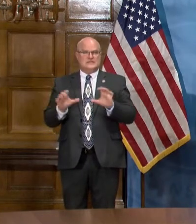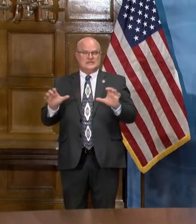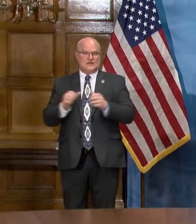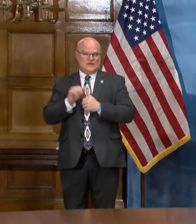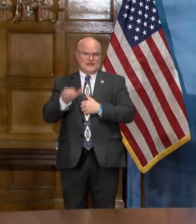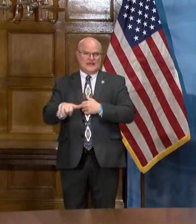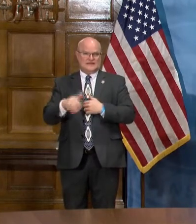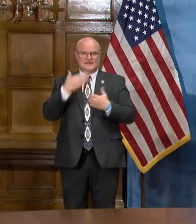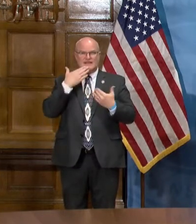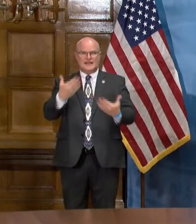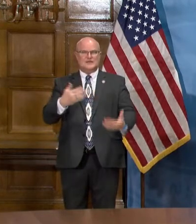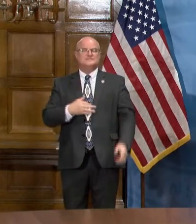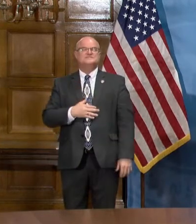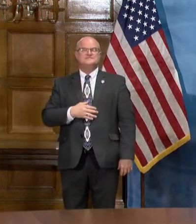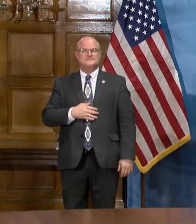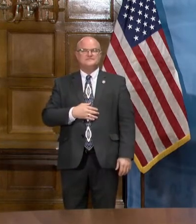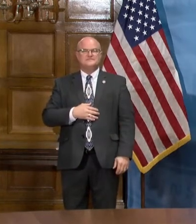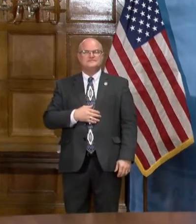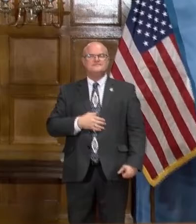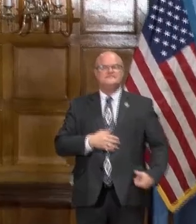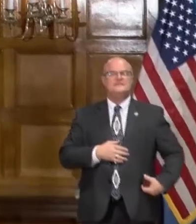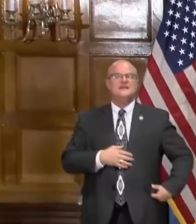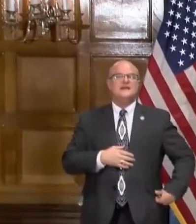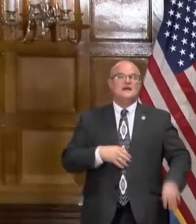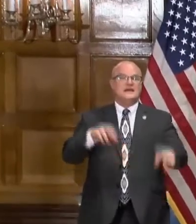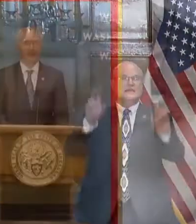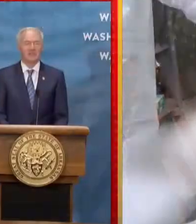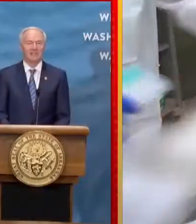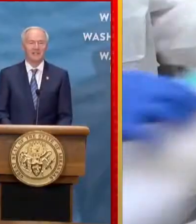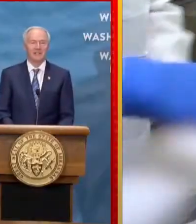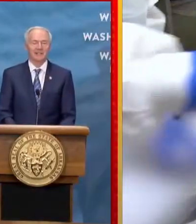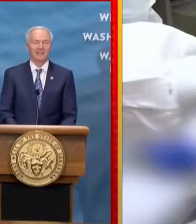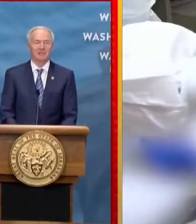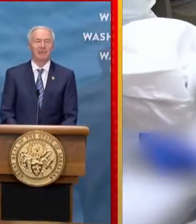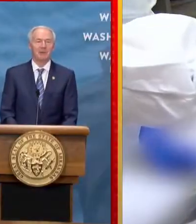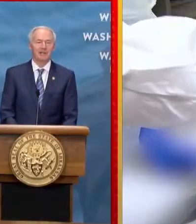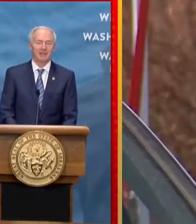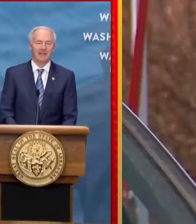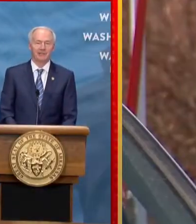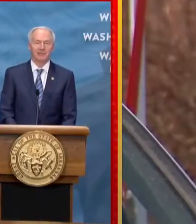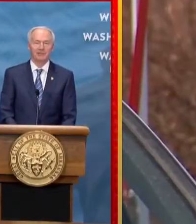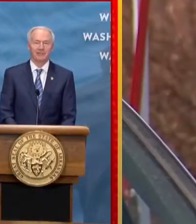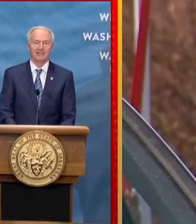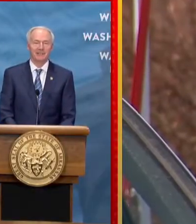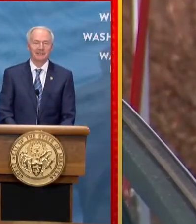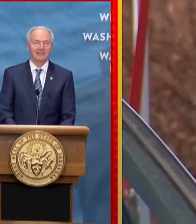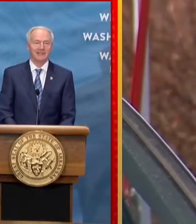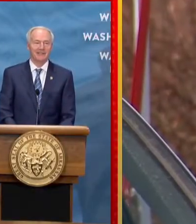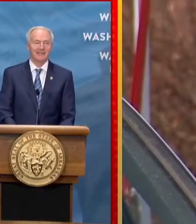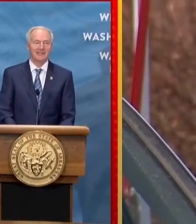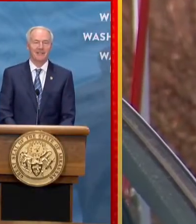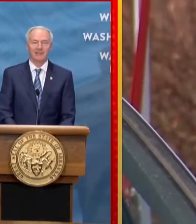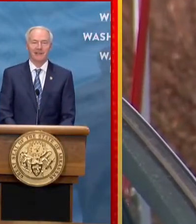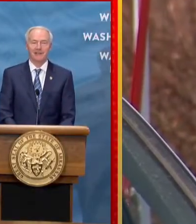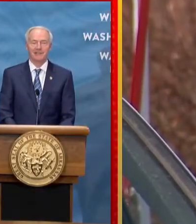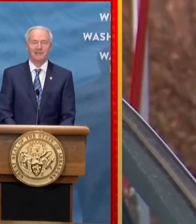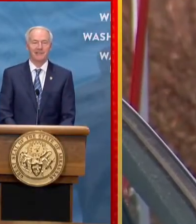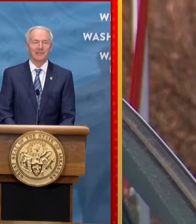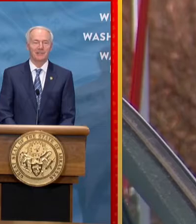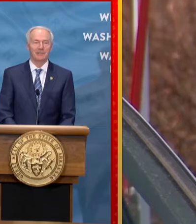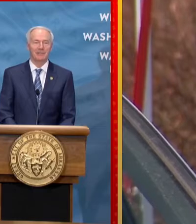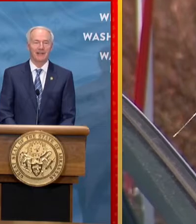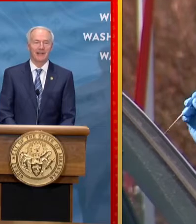that? Thank you. Well, in terms of our pharmacies, it's a big project to give tens of